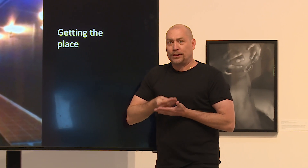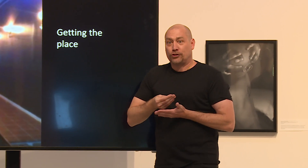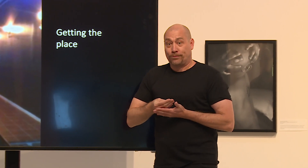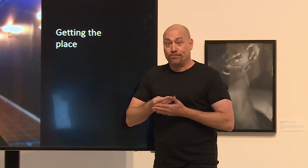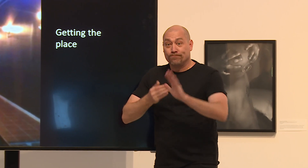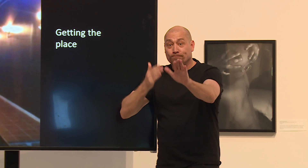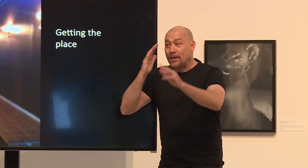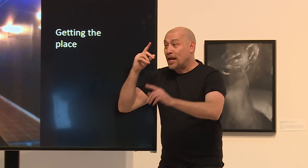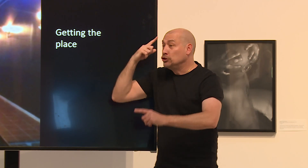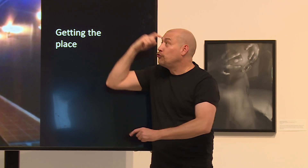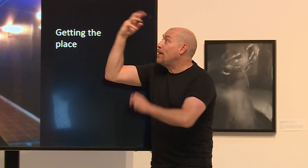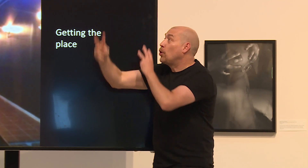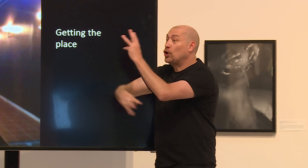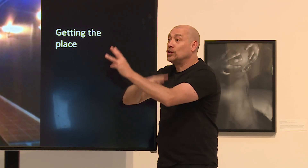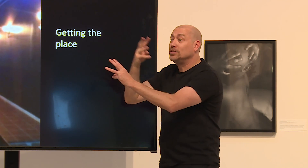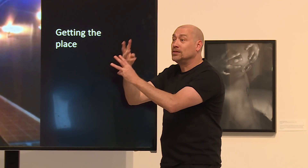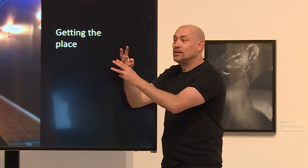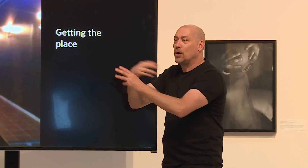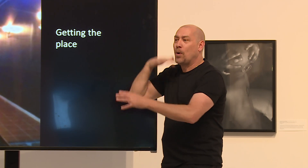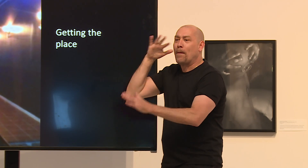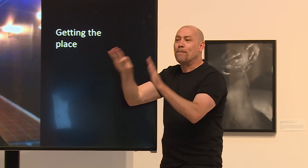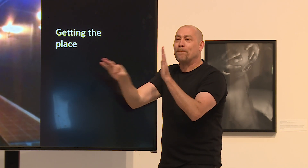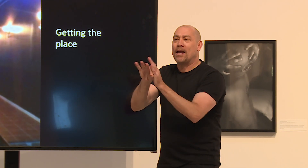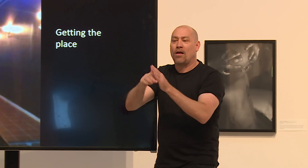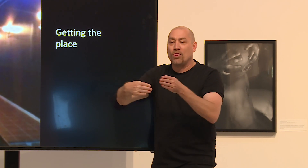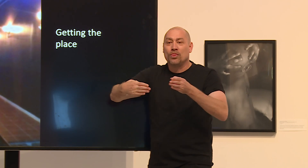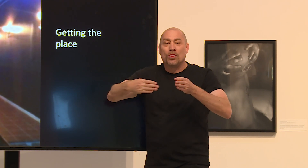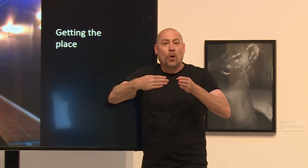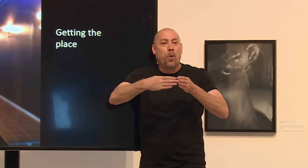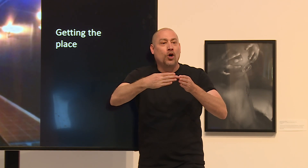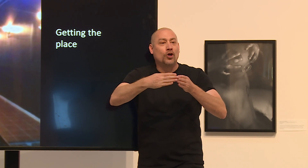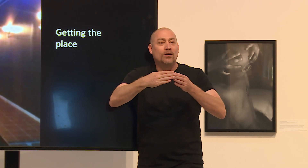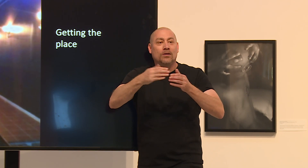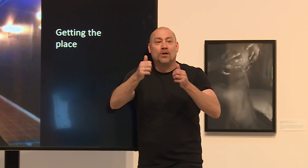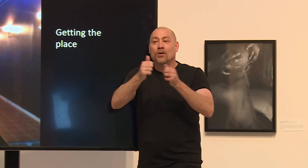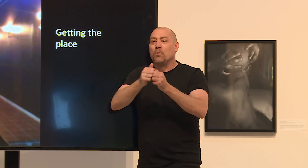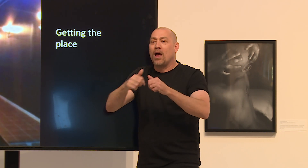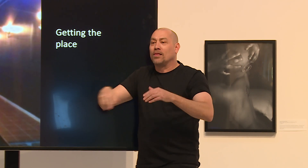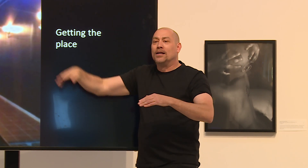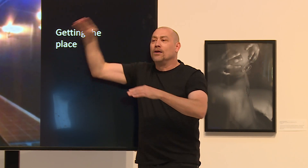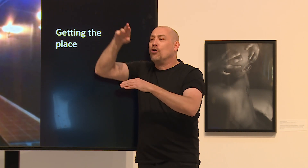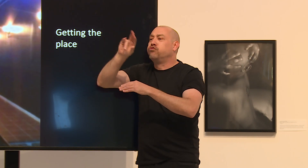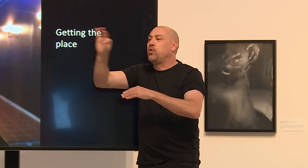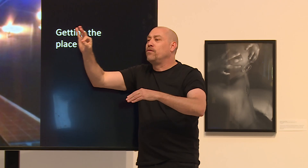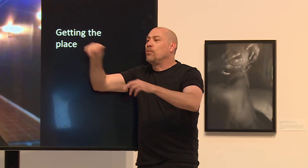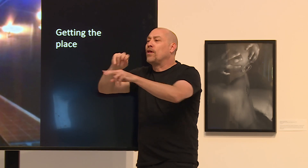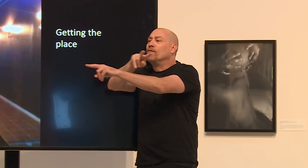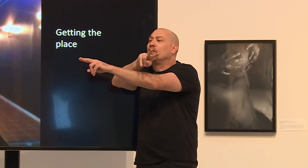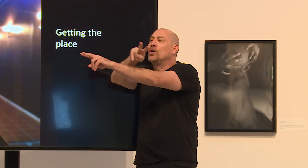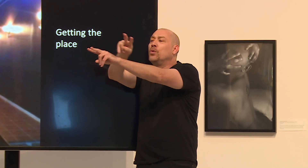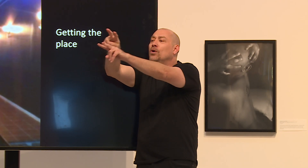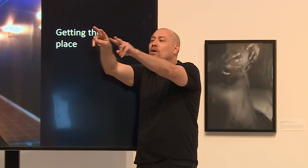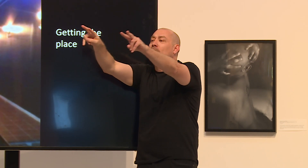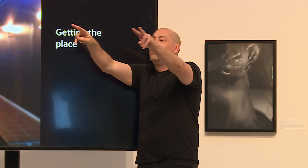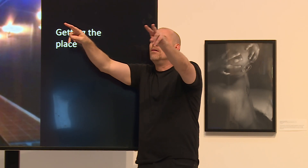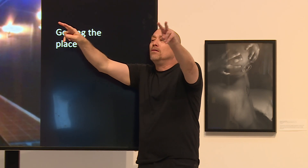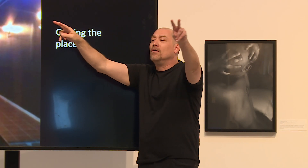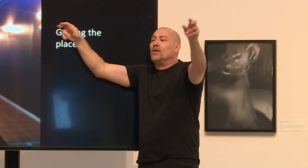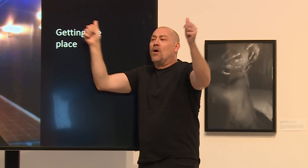find a location that fit our projected income. We wanted to have this corner lot